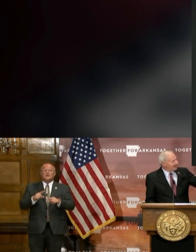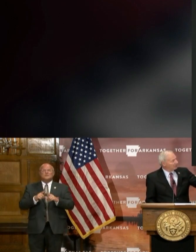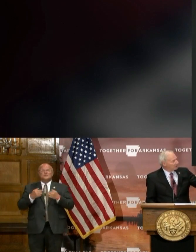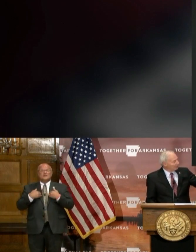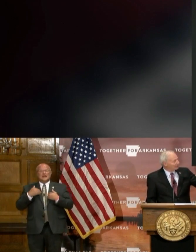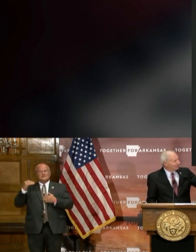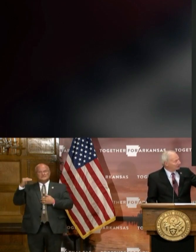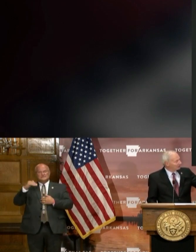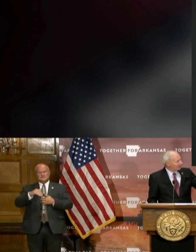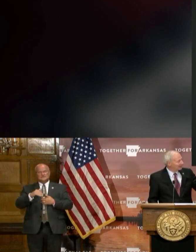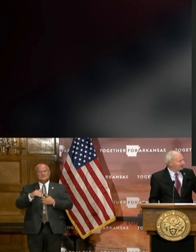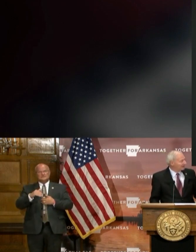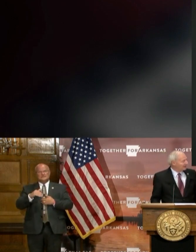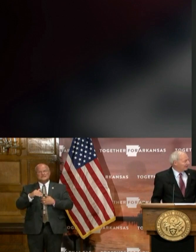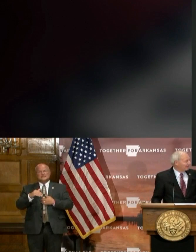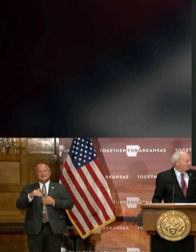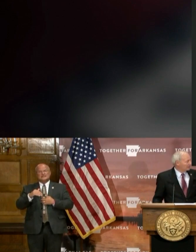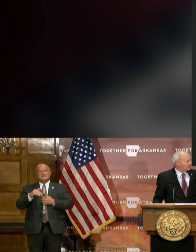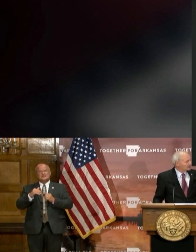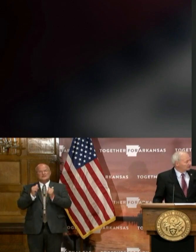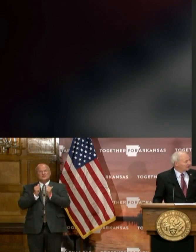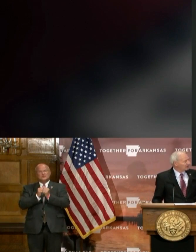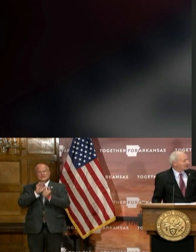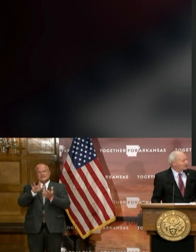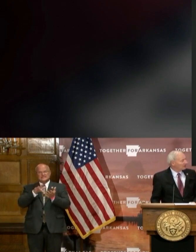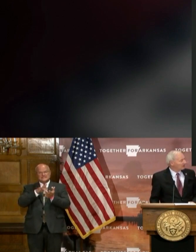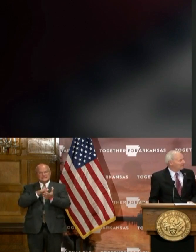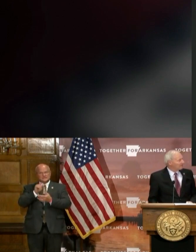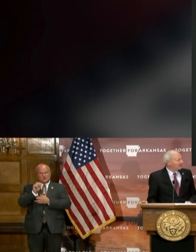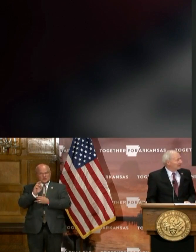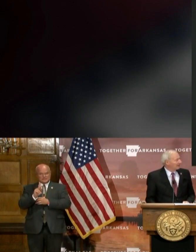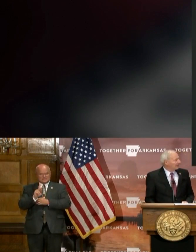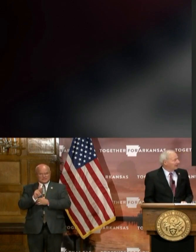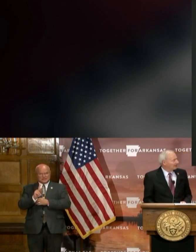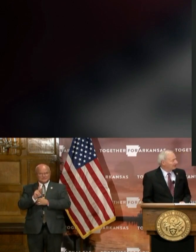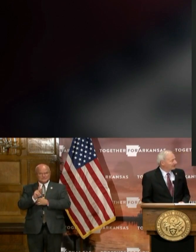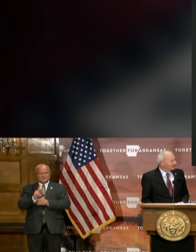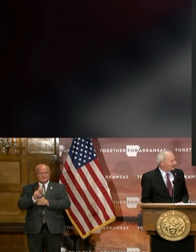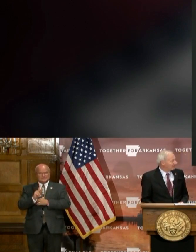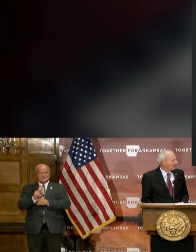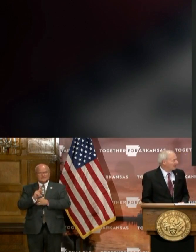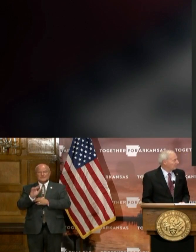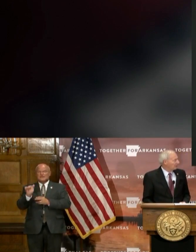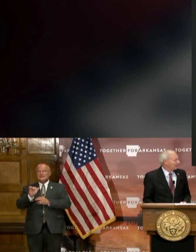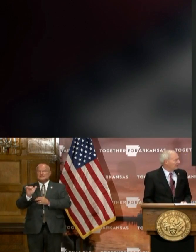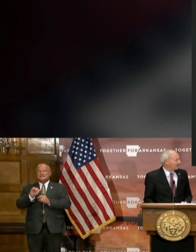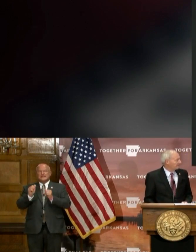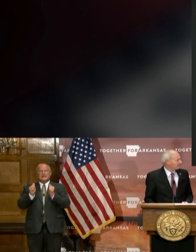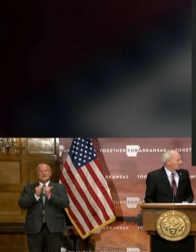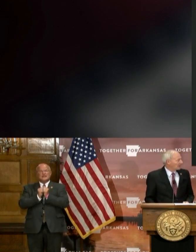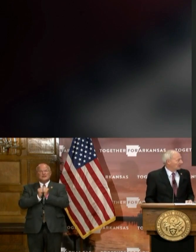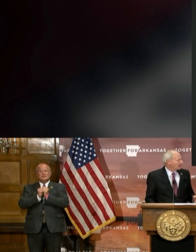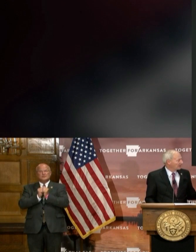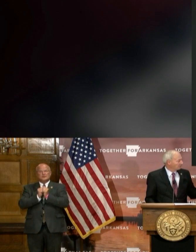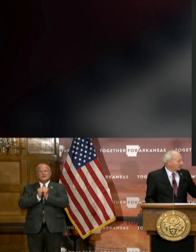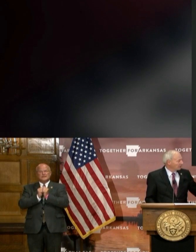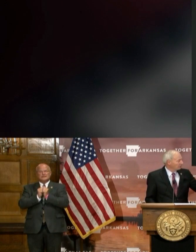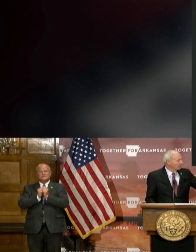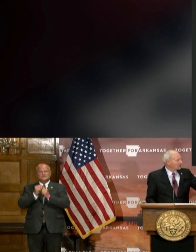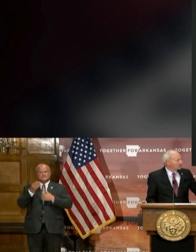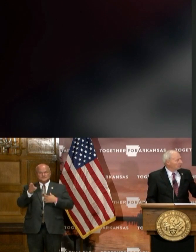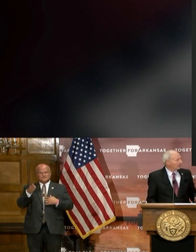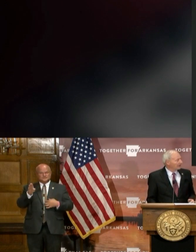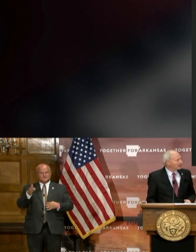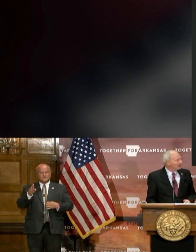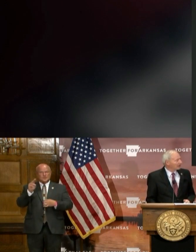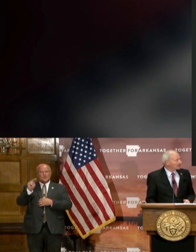got a downward overall trend with central Arkansas. The same thing with the blue,